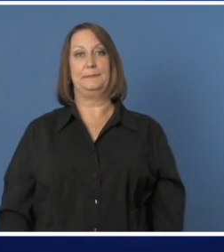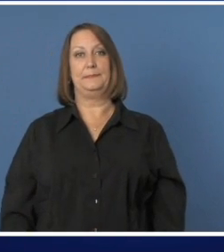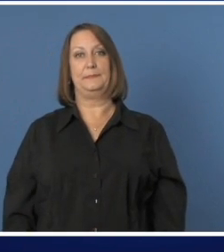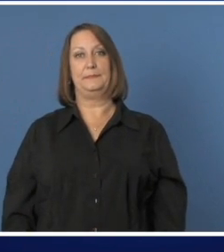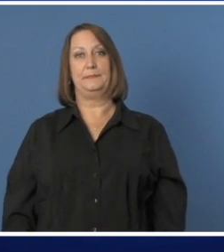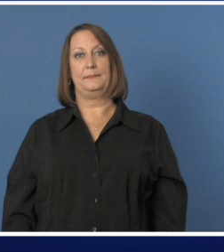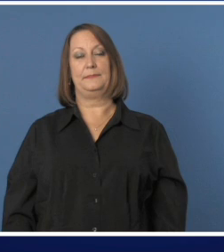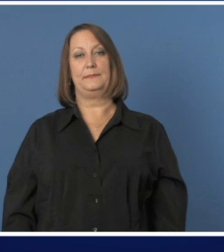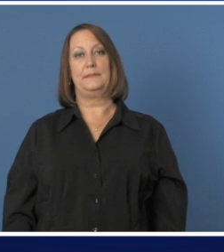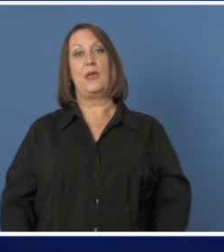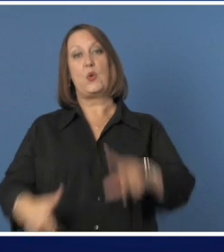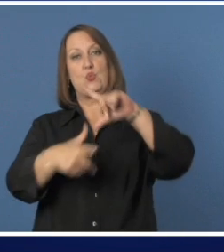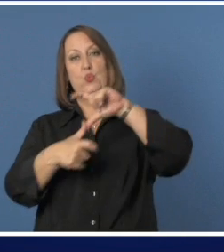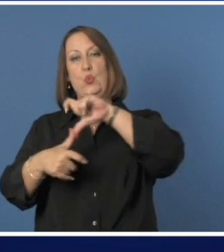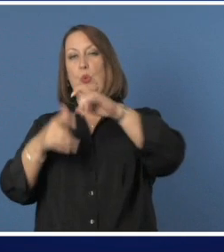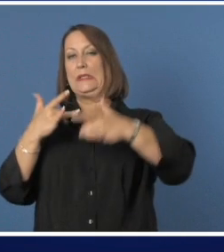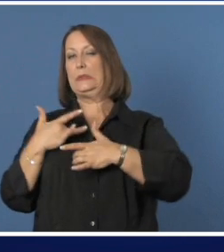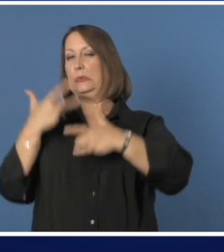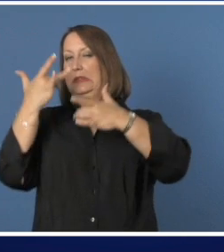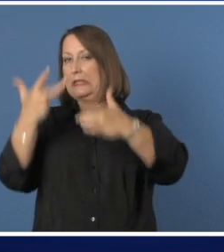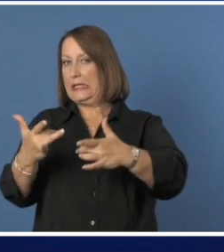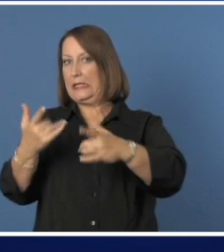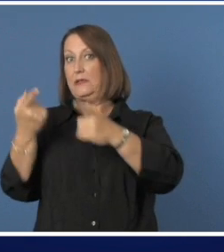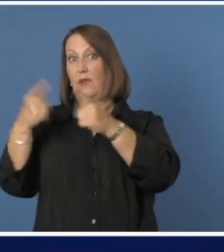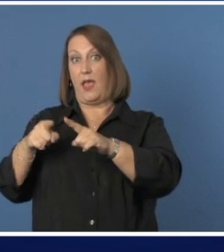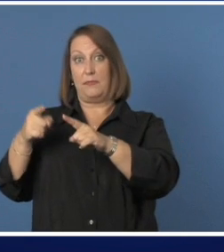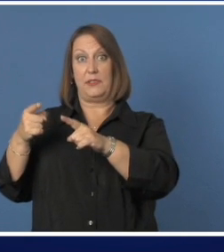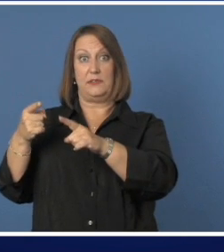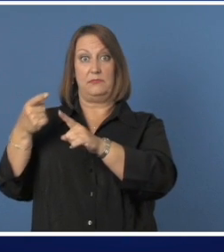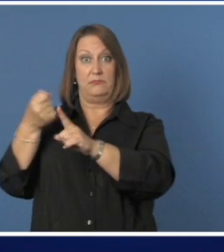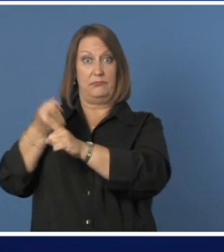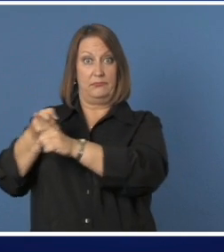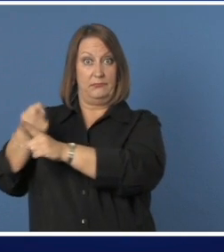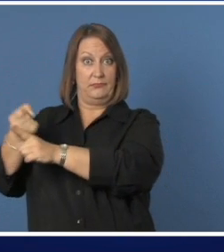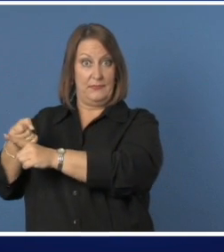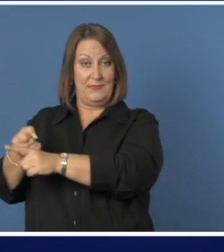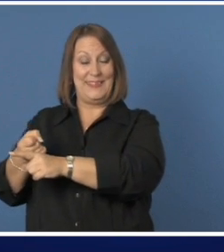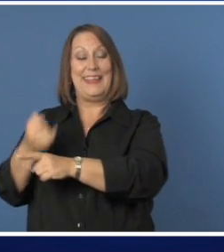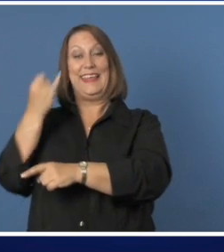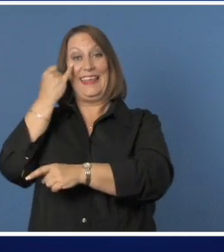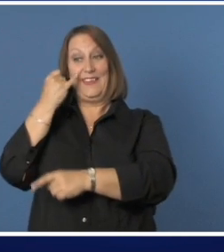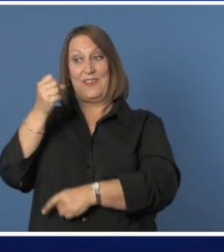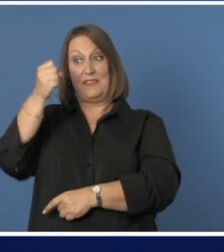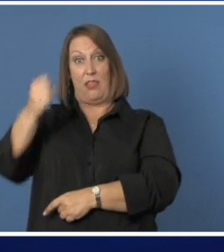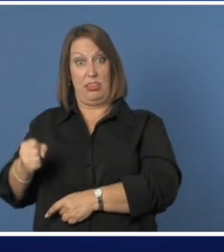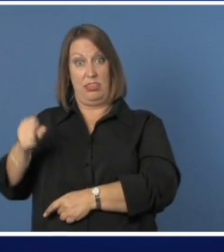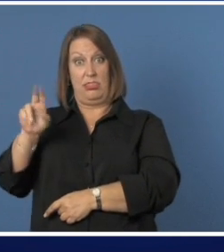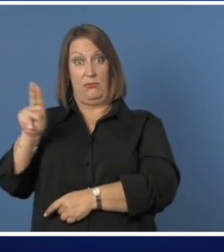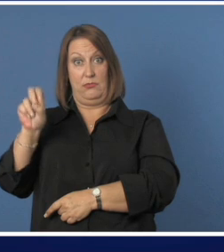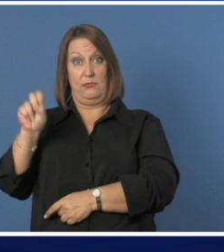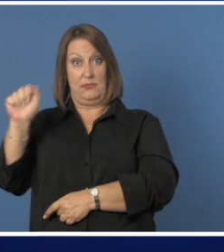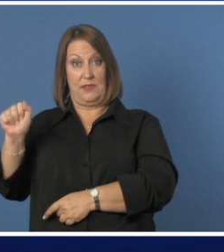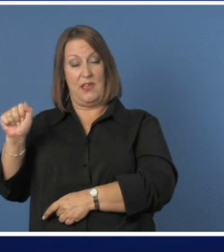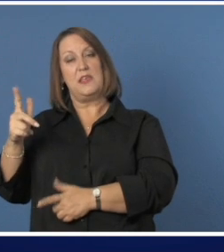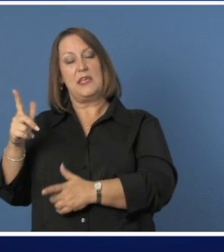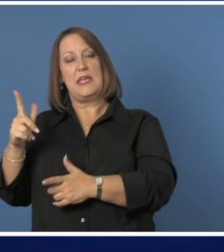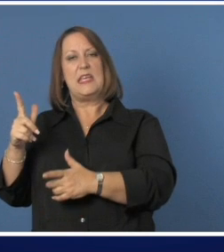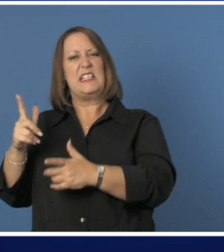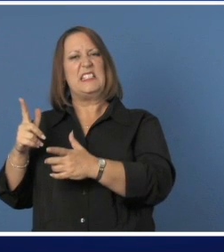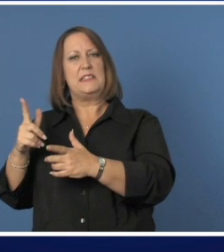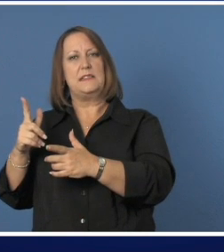peak tornadoes peak in the southern states is March through May